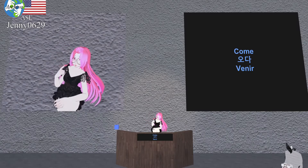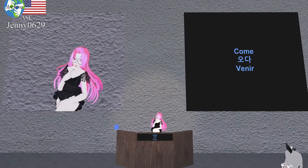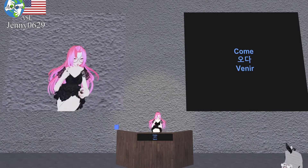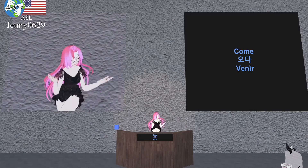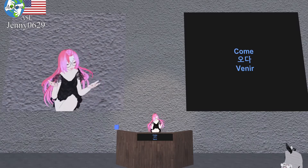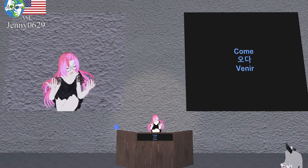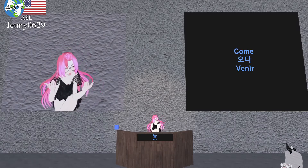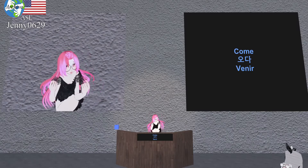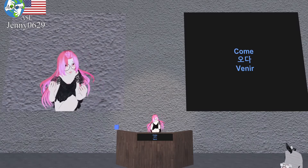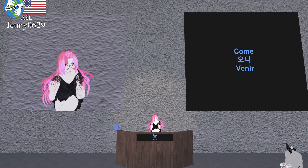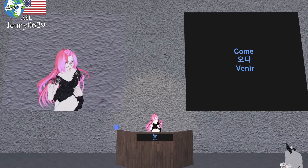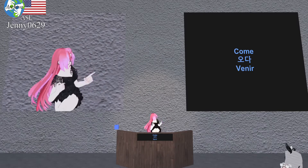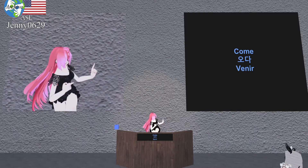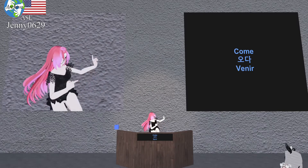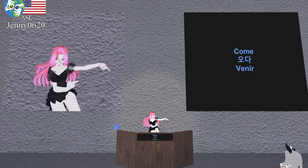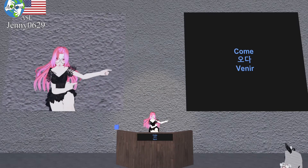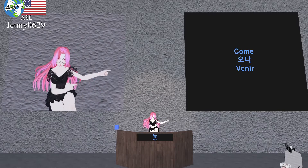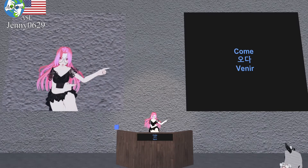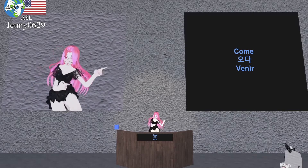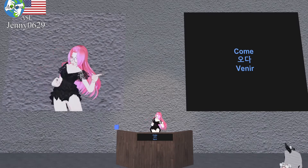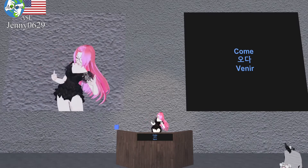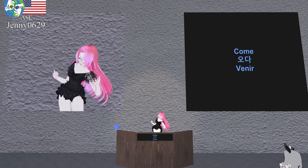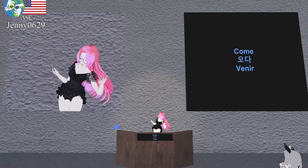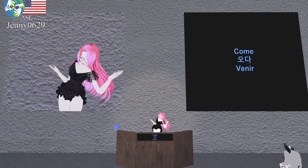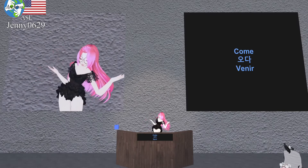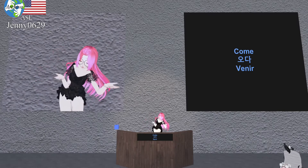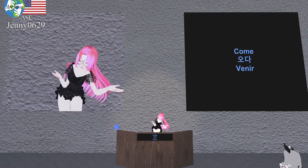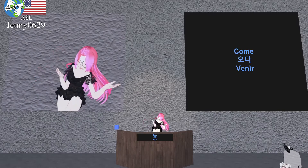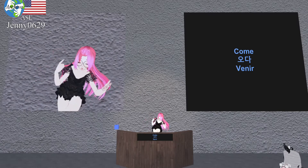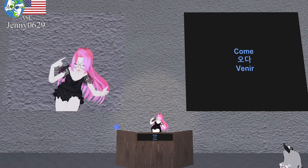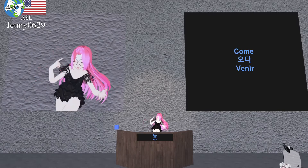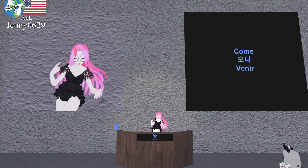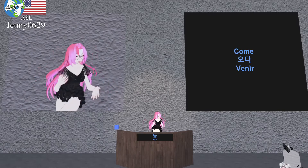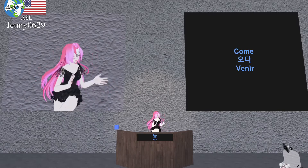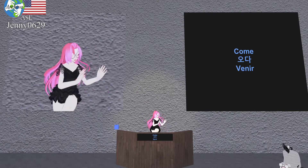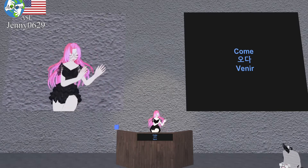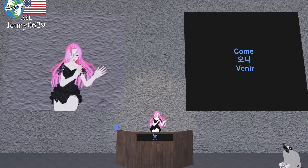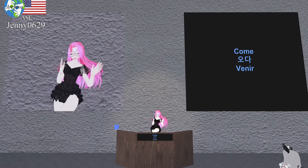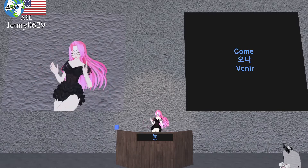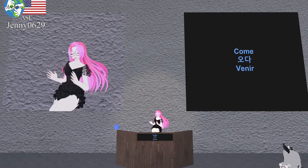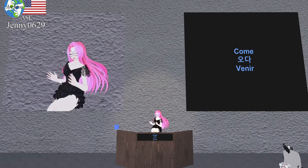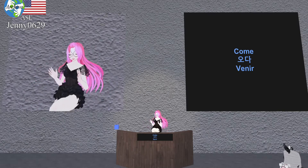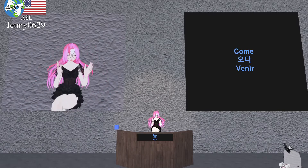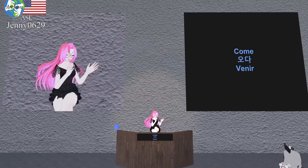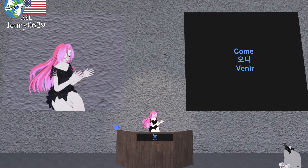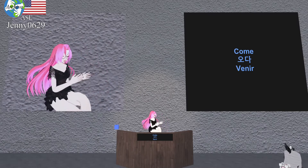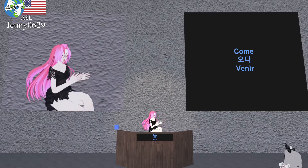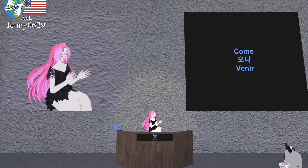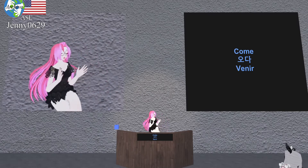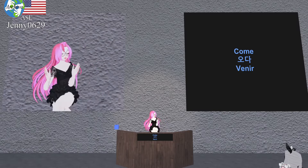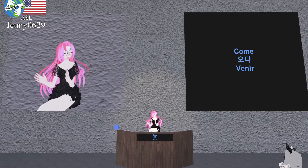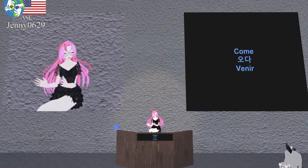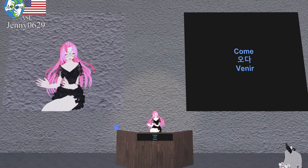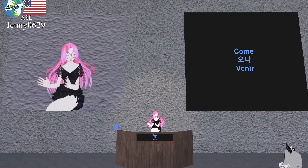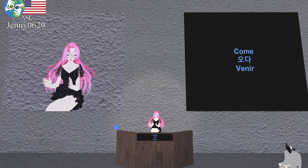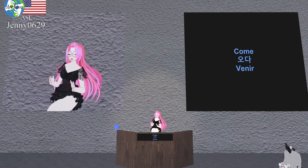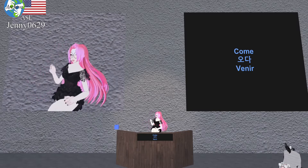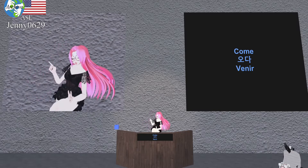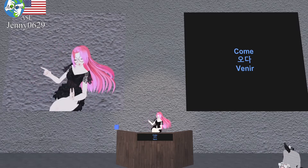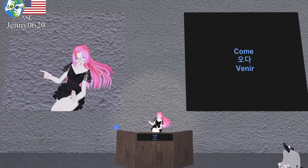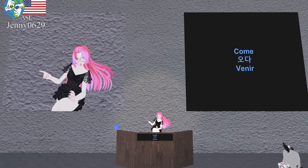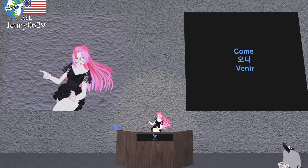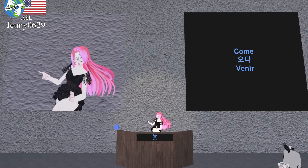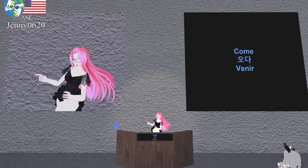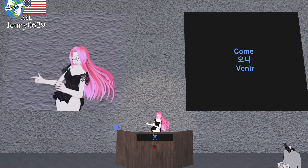like, so he said, what are you doing here? And then she said, what do you think? Right? I'm going to shift my body to show